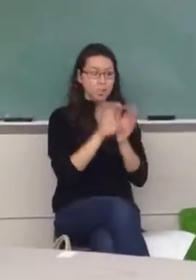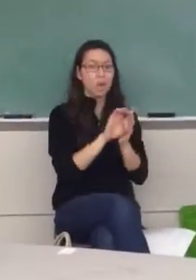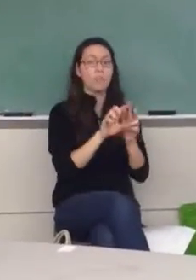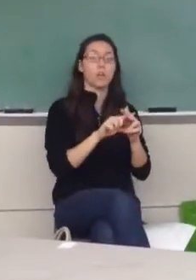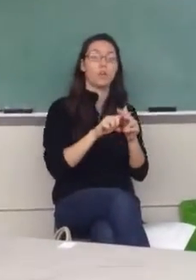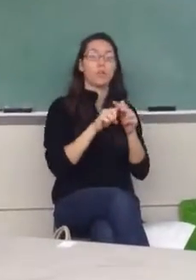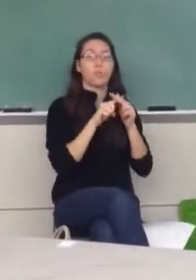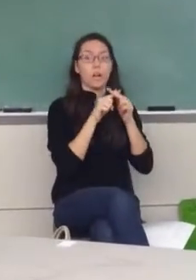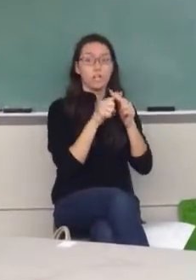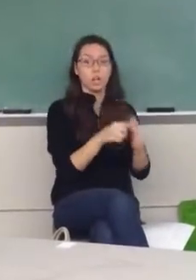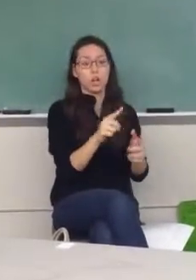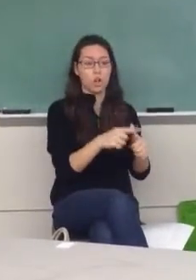periodic table.